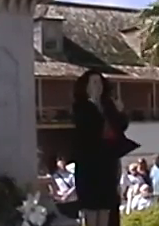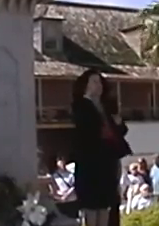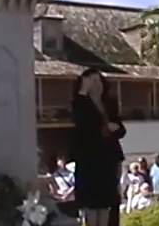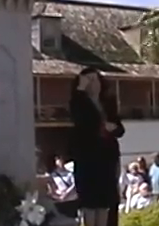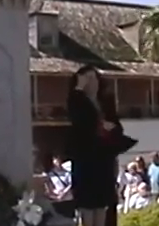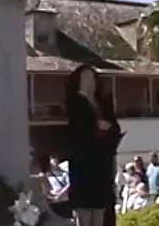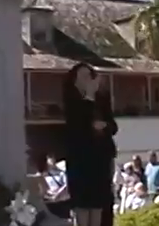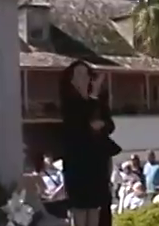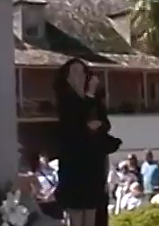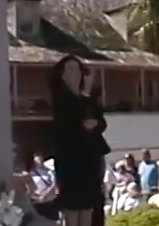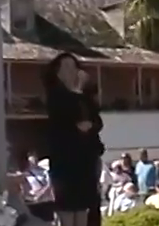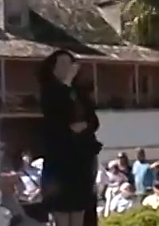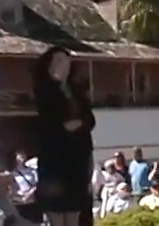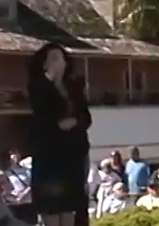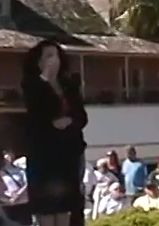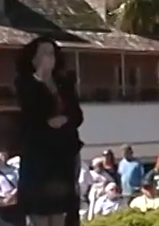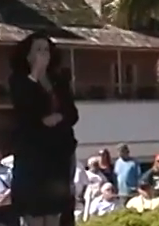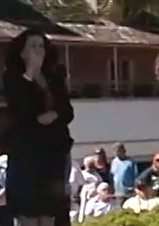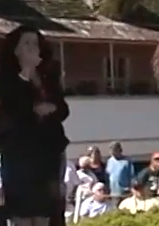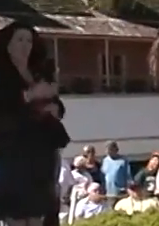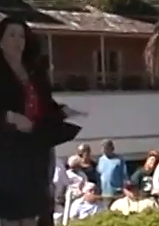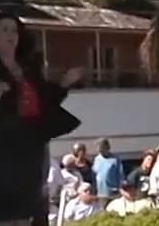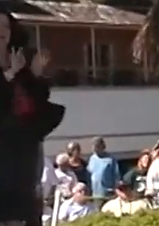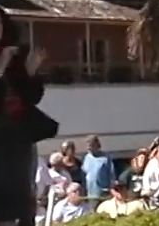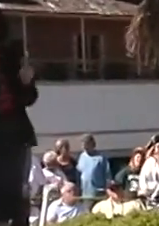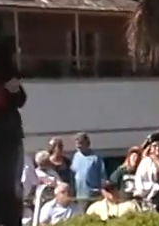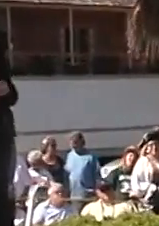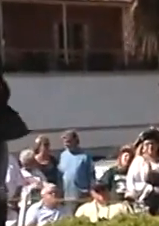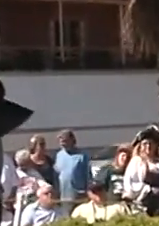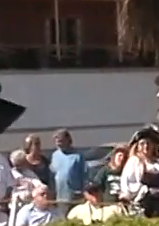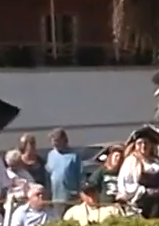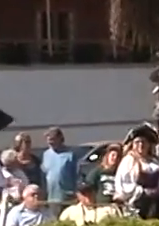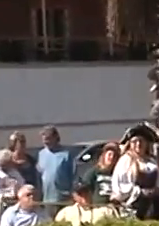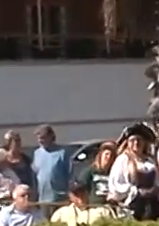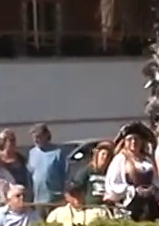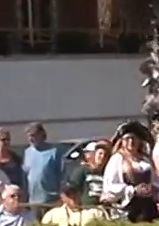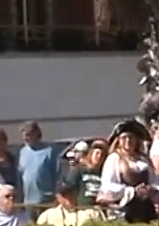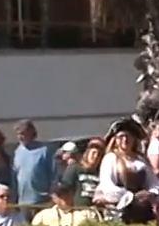1510. It is worth mentioning that